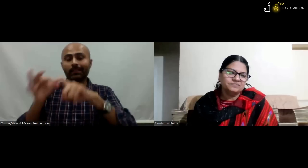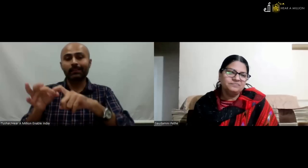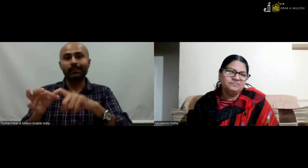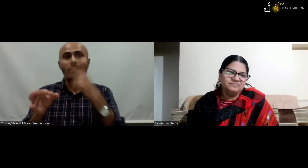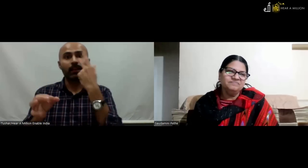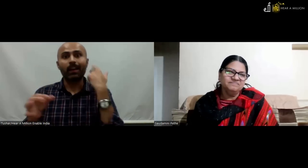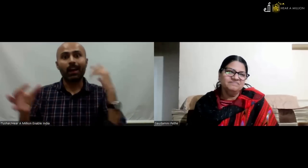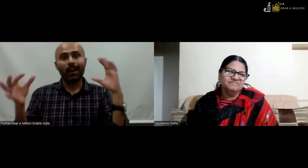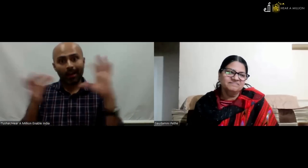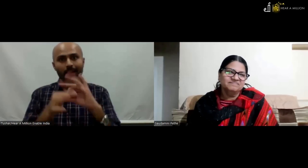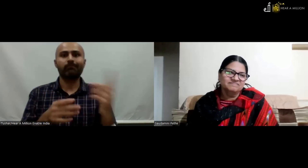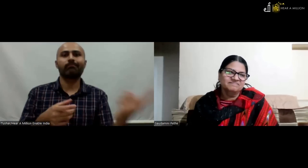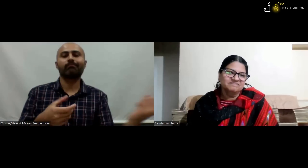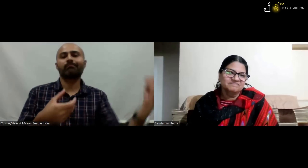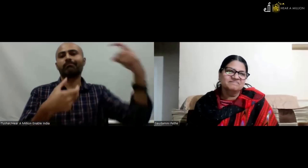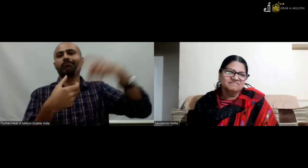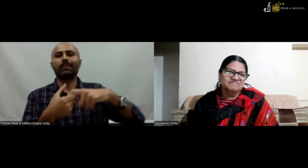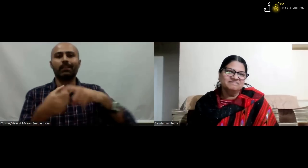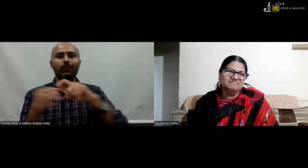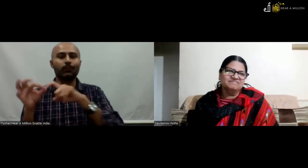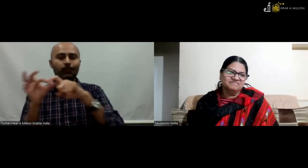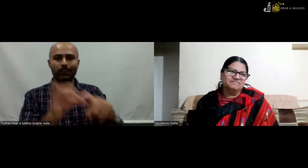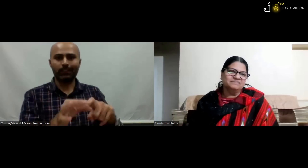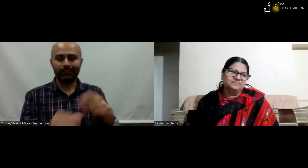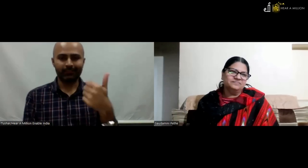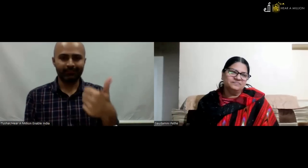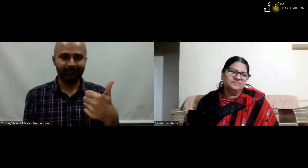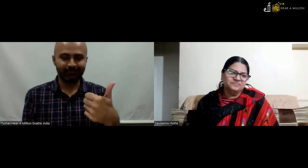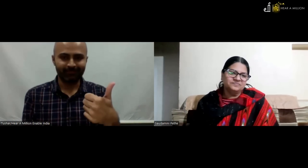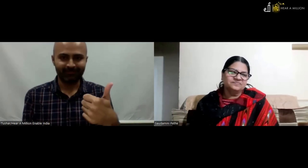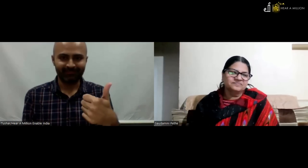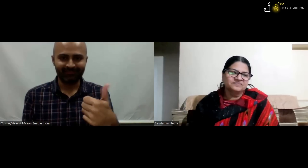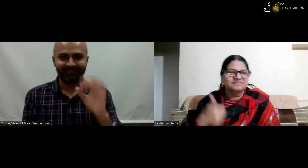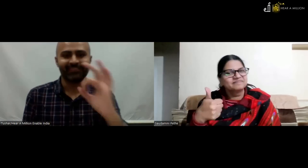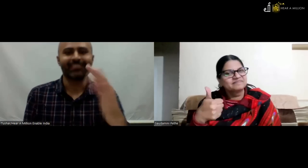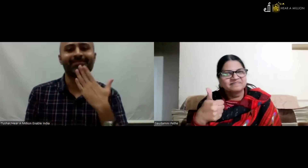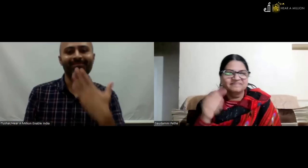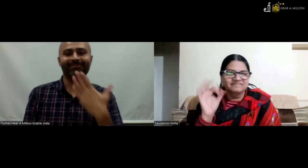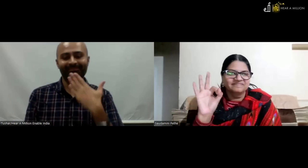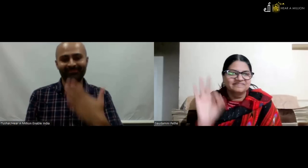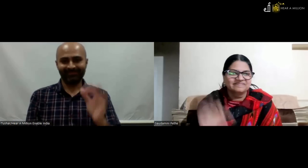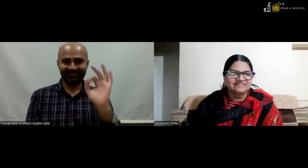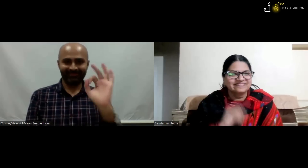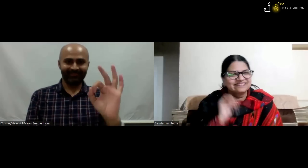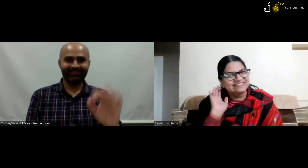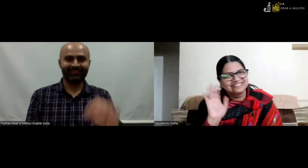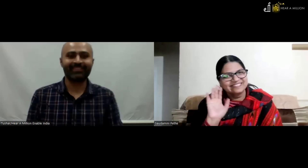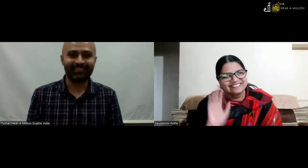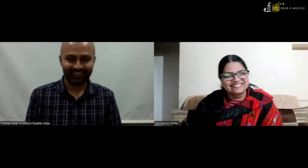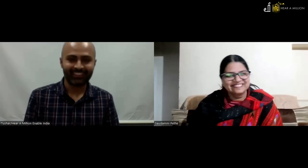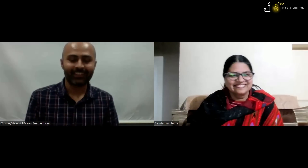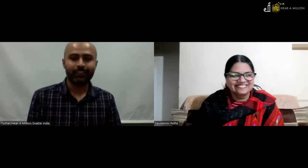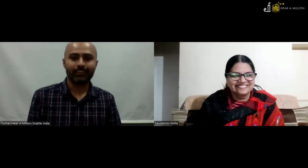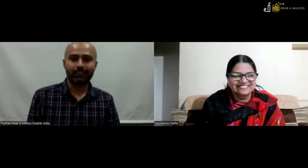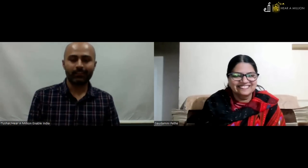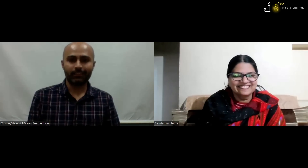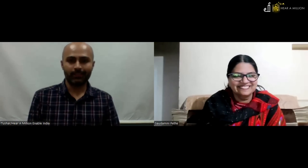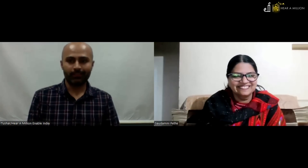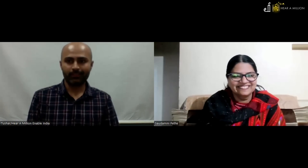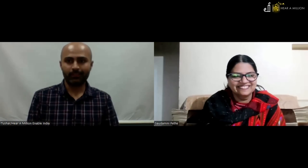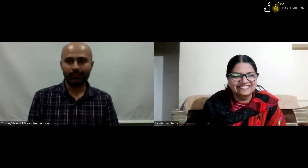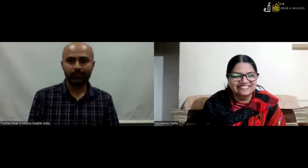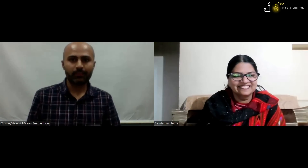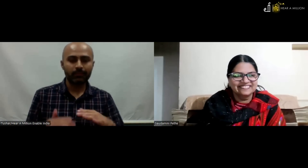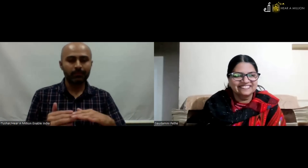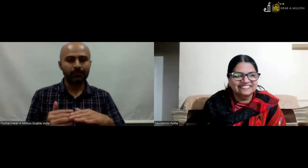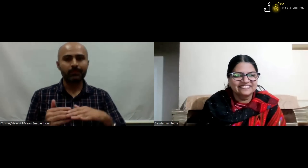be having you again. So if there would be any audience who would be like to ask you a question, we would be having you once again. Thank